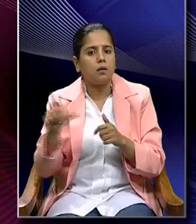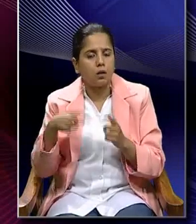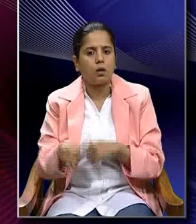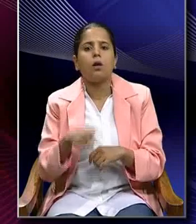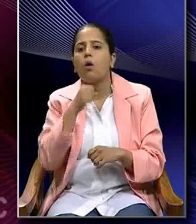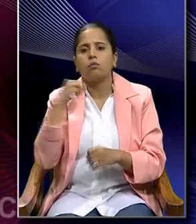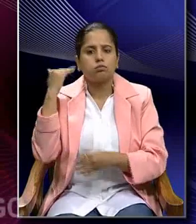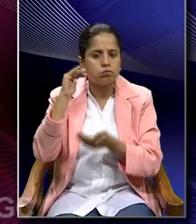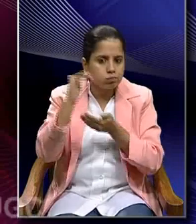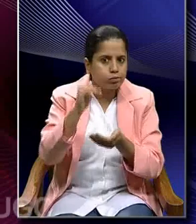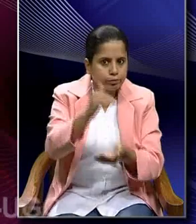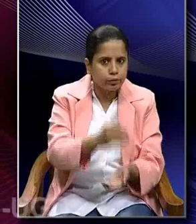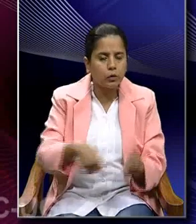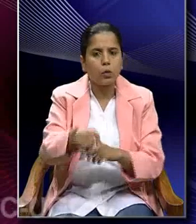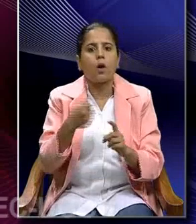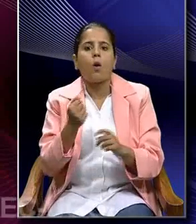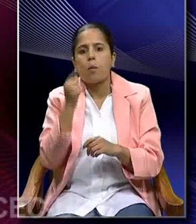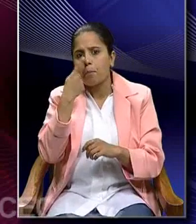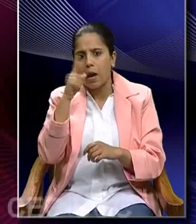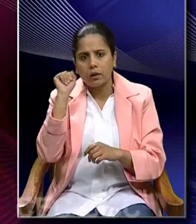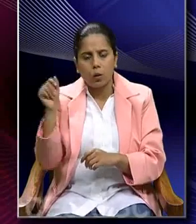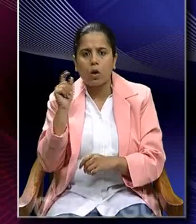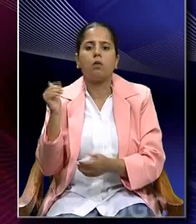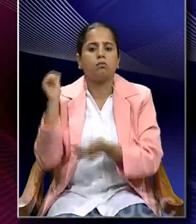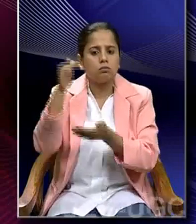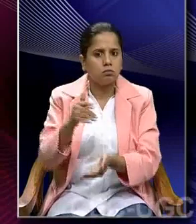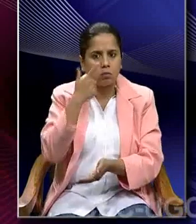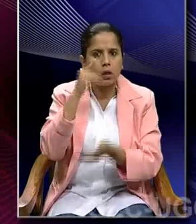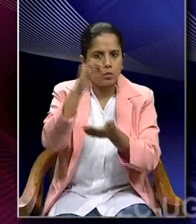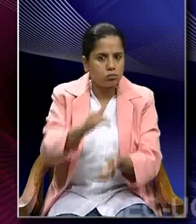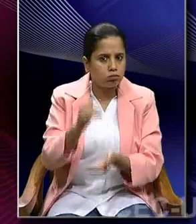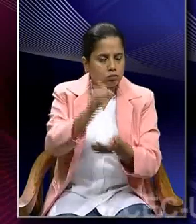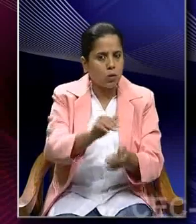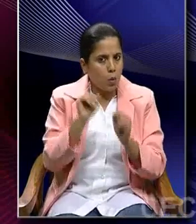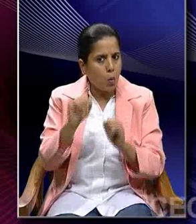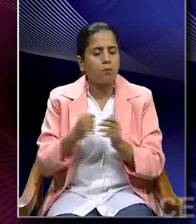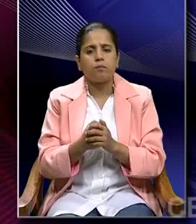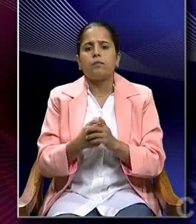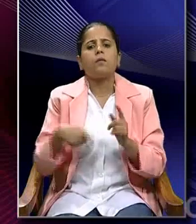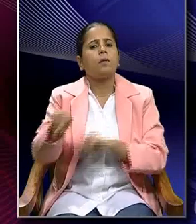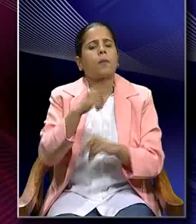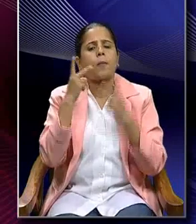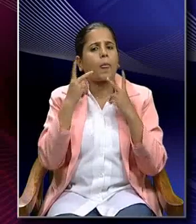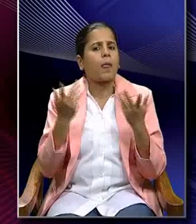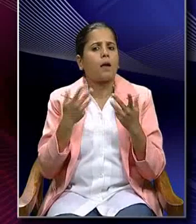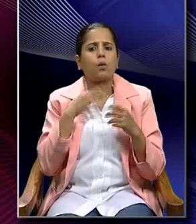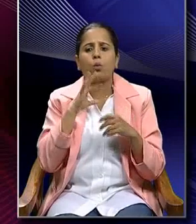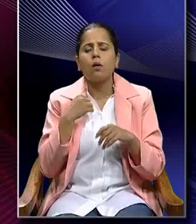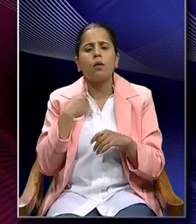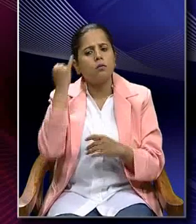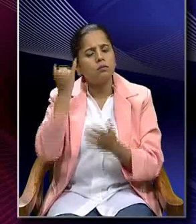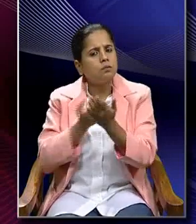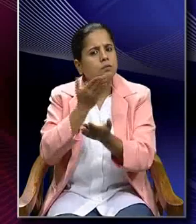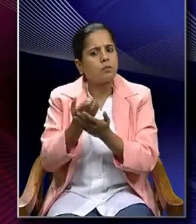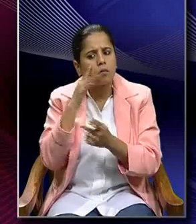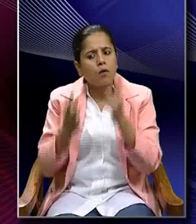or is it matrilineal, grandmother to granddaughter? And our findings suggest